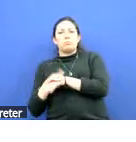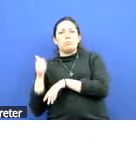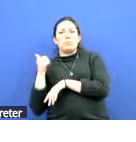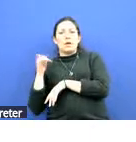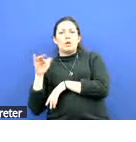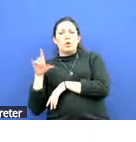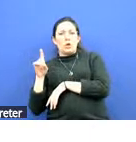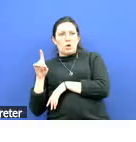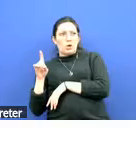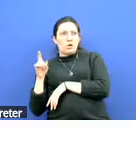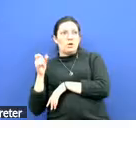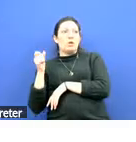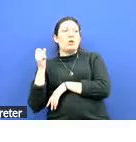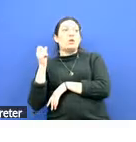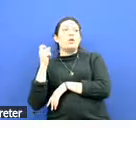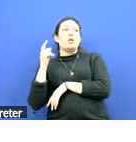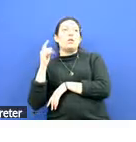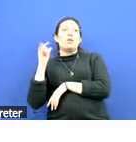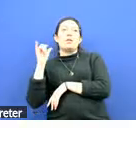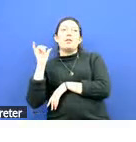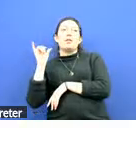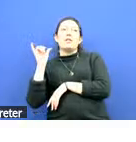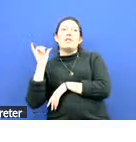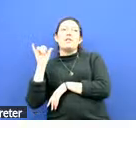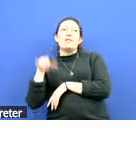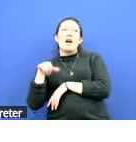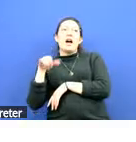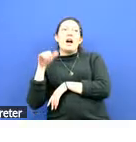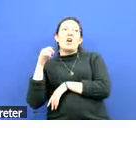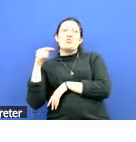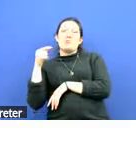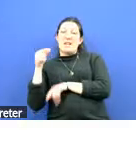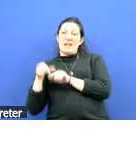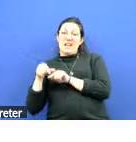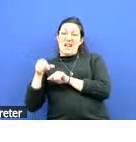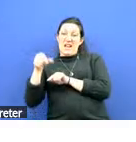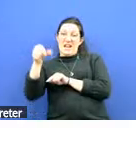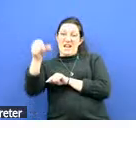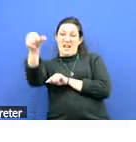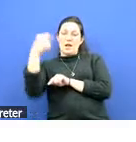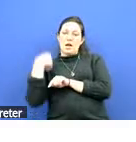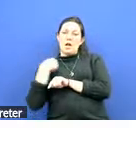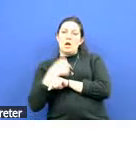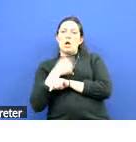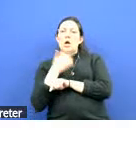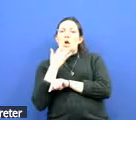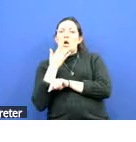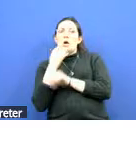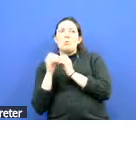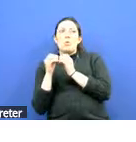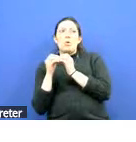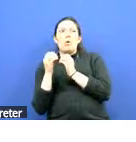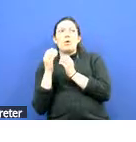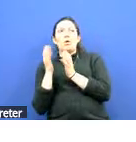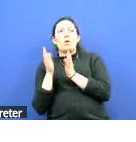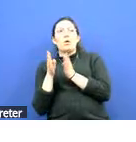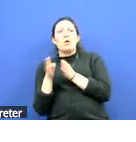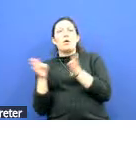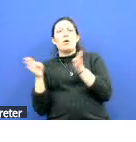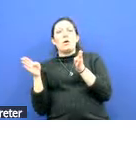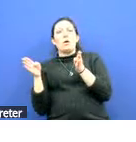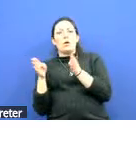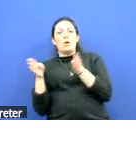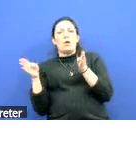greenway that is the aqua highlights that you see there, to obtain a wider easement or in some cases, new easement